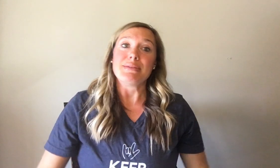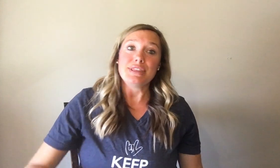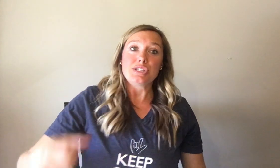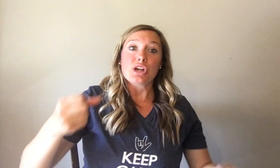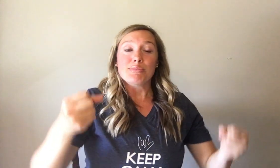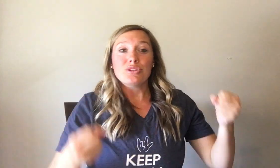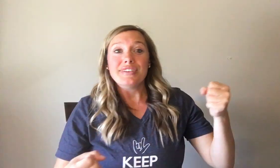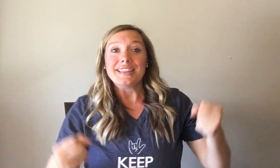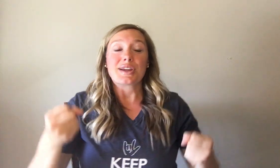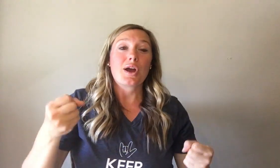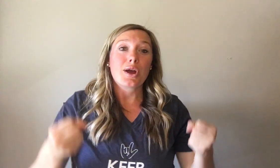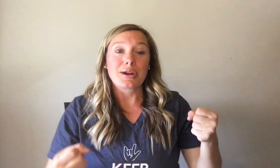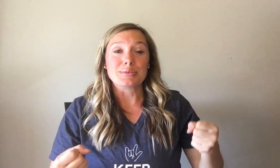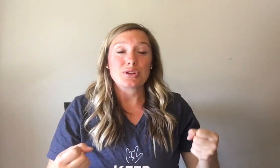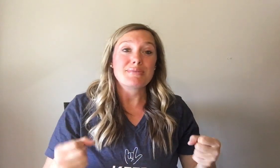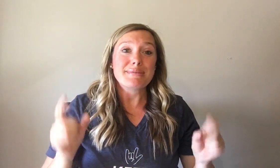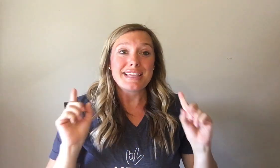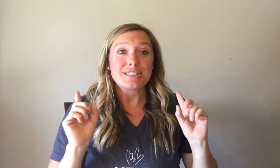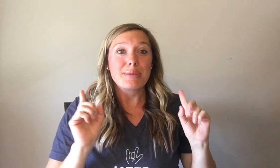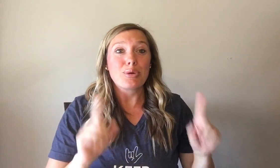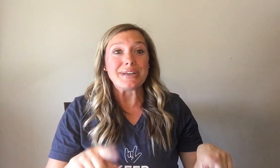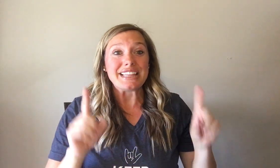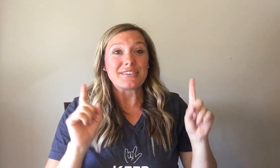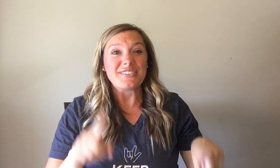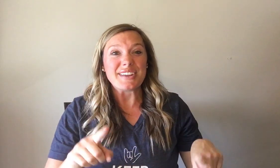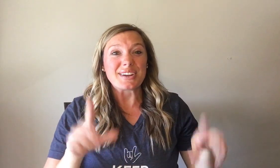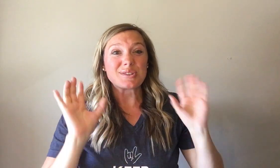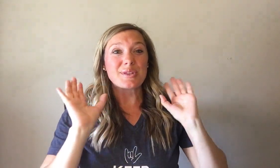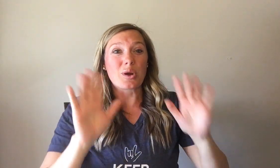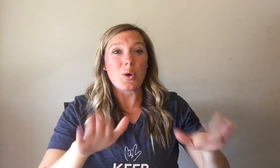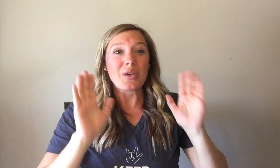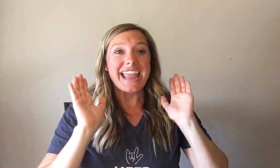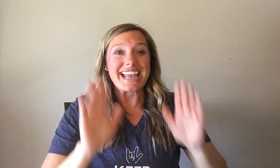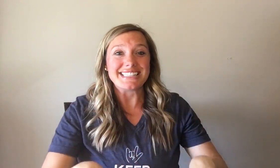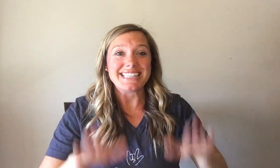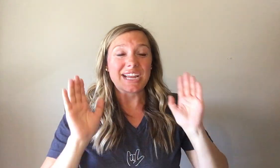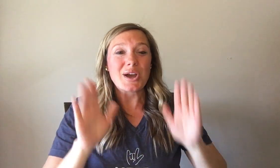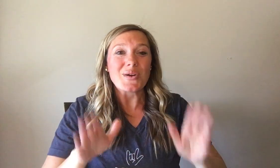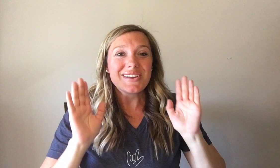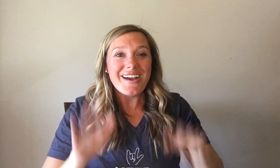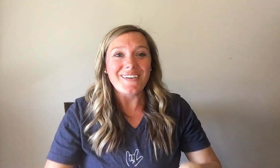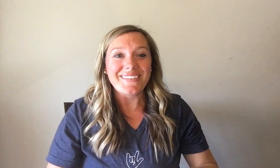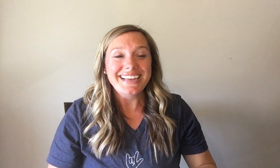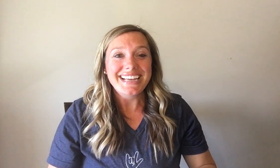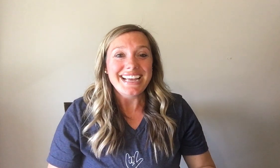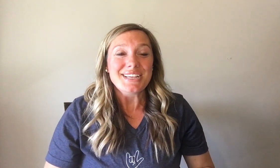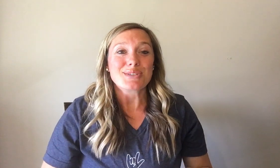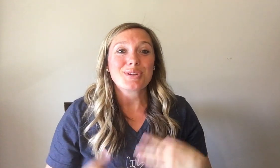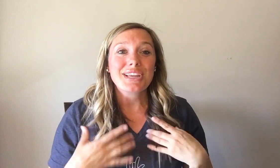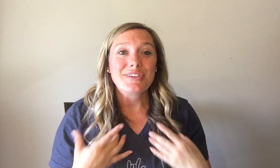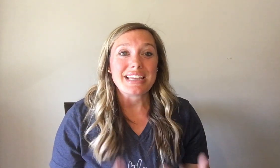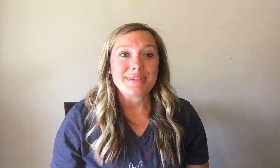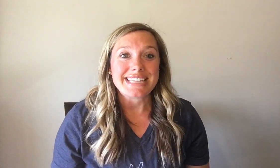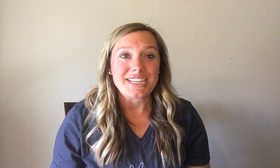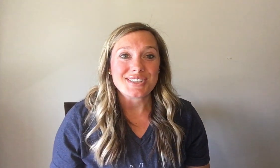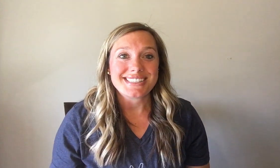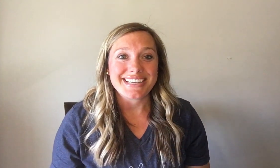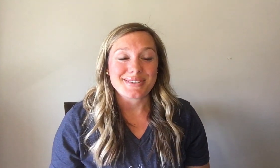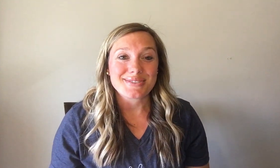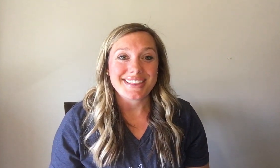they start moving their arms, or maybe they start pointing their fingers or their whole hands, say, go, go. So we're looking for imitation skills with